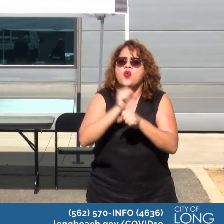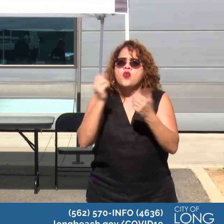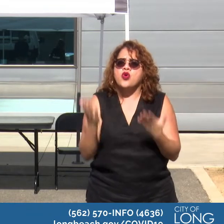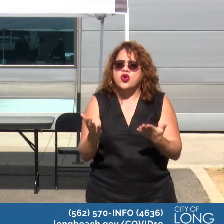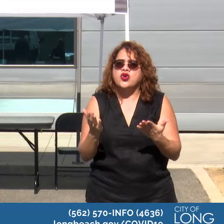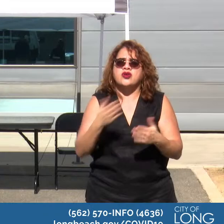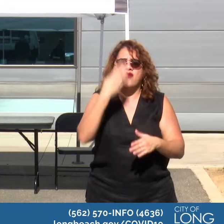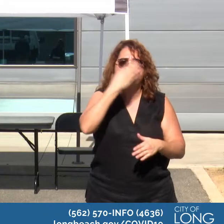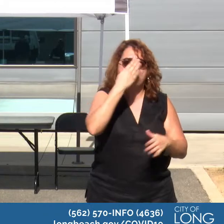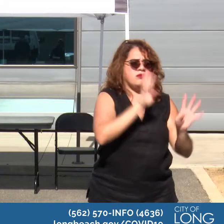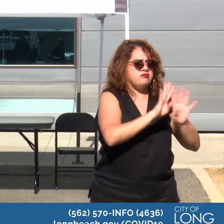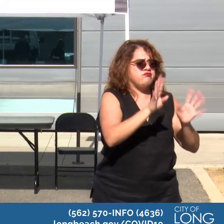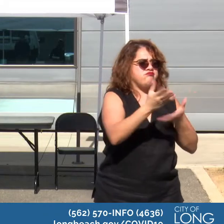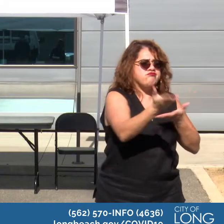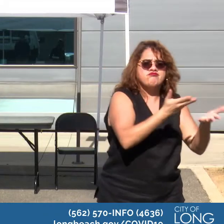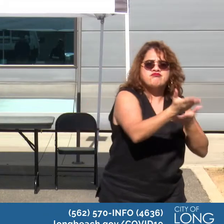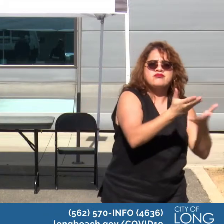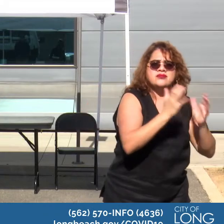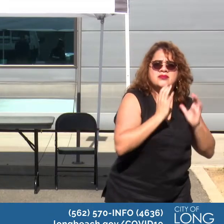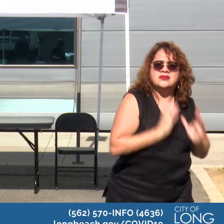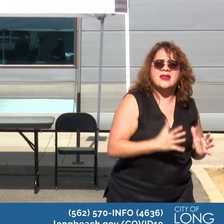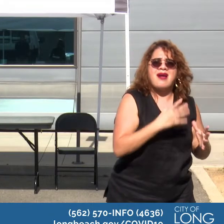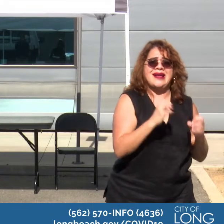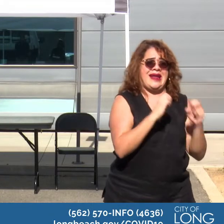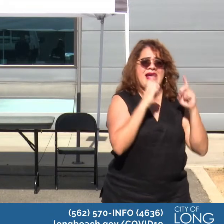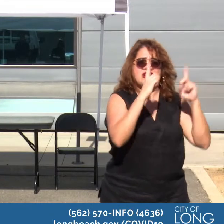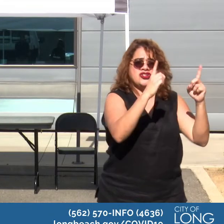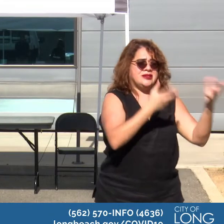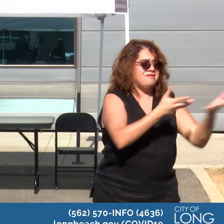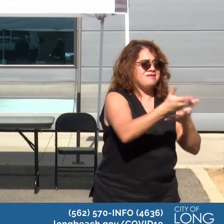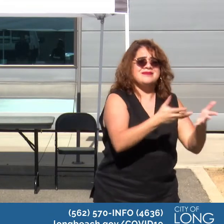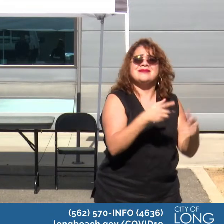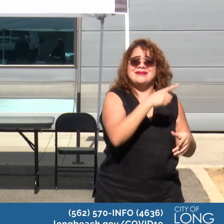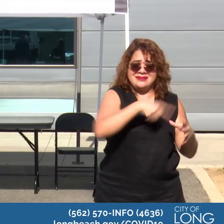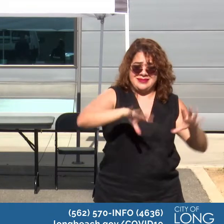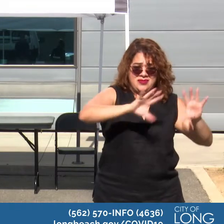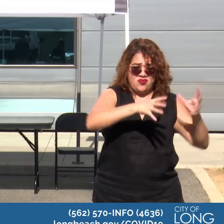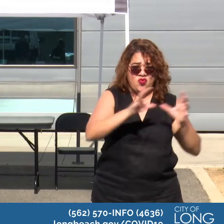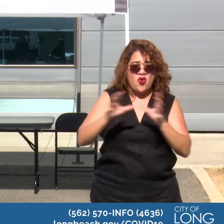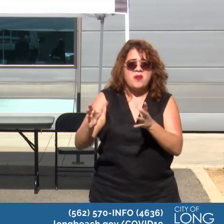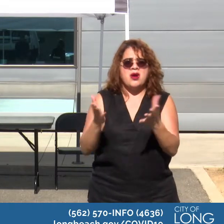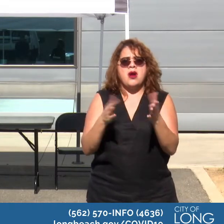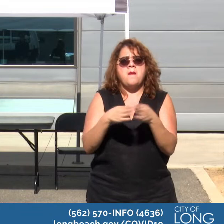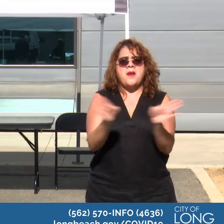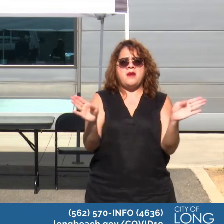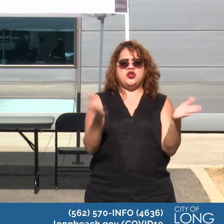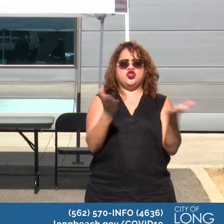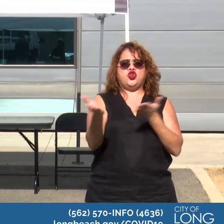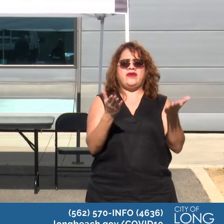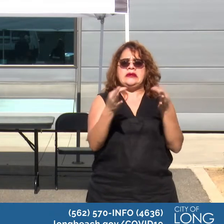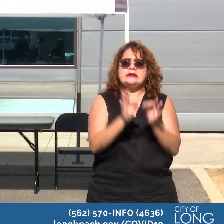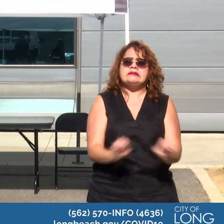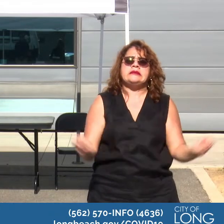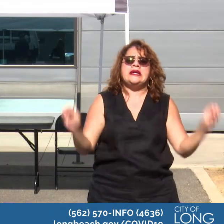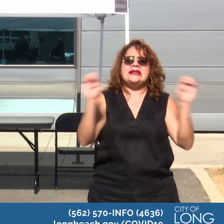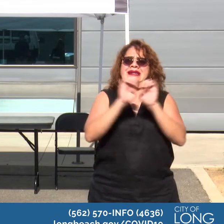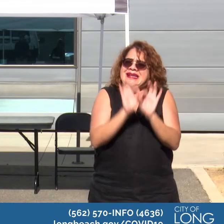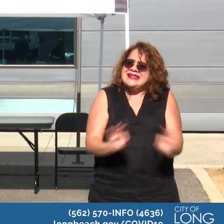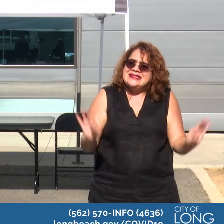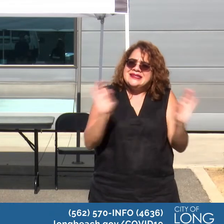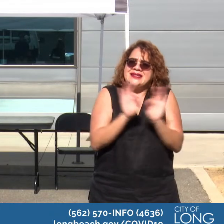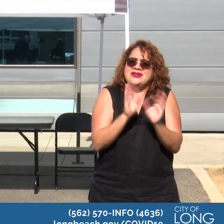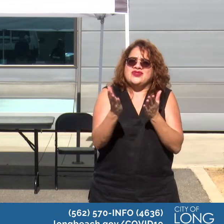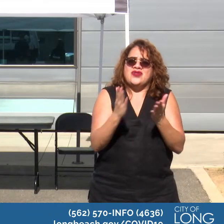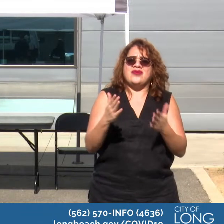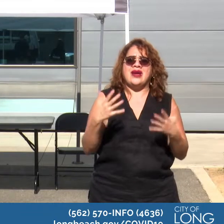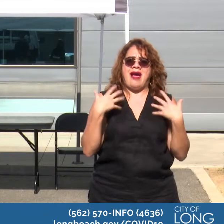sector. These are the folks who are working with the public every day by offering essential services and putting their health at risk every day when they're doing their